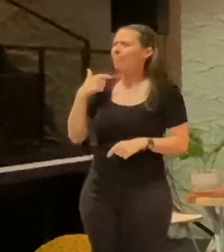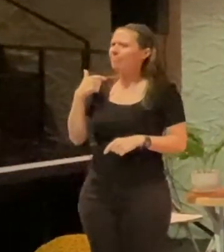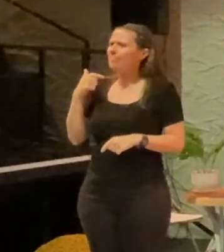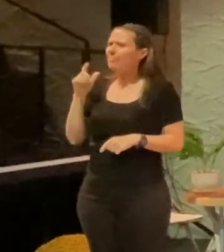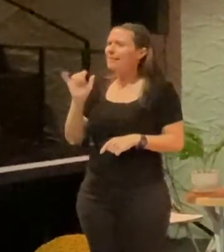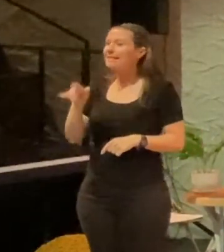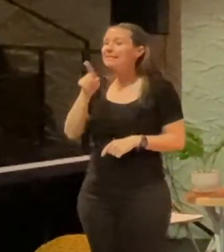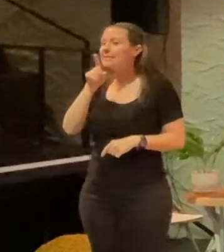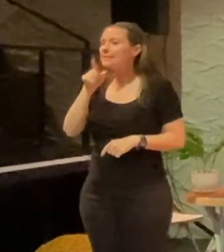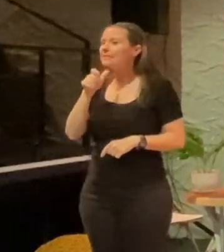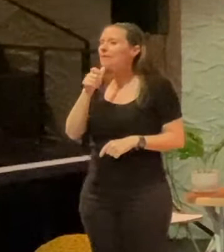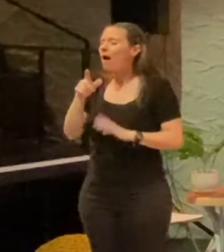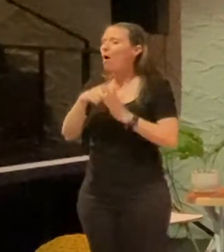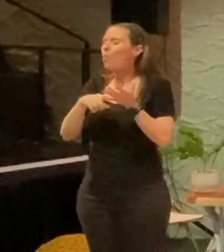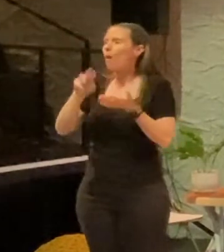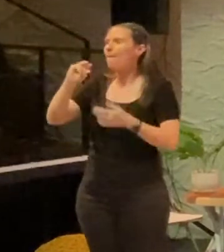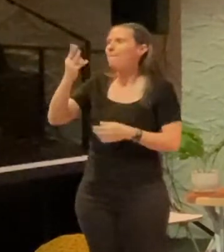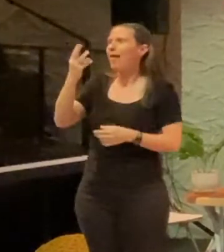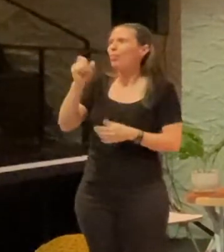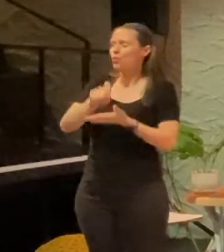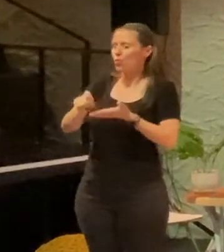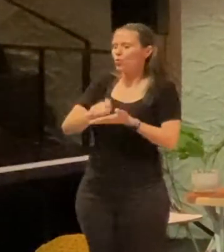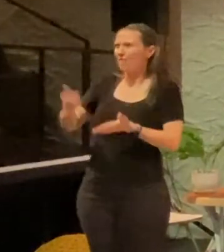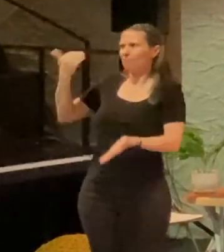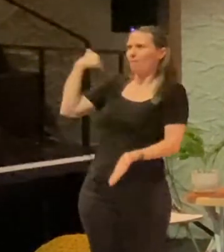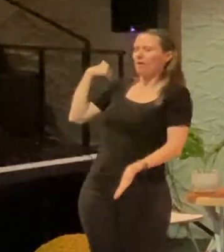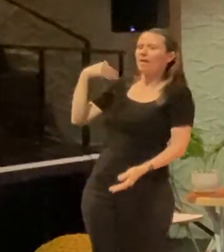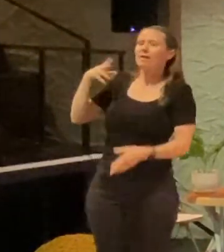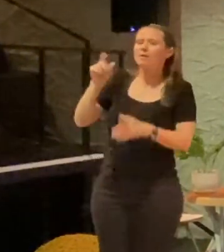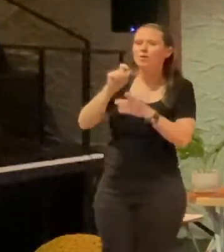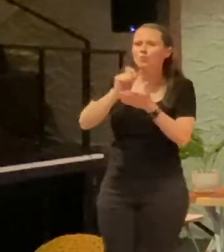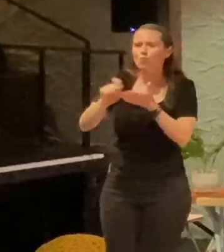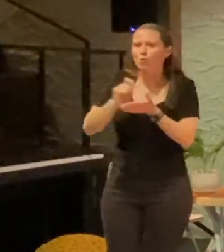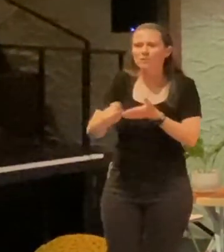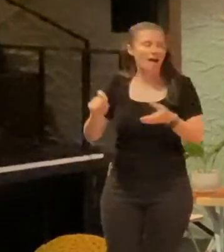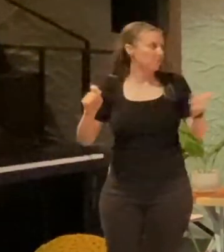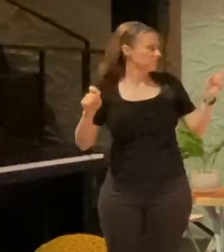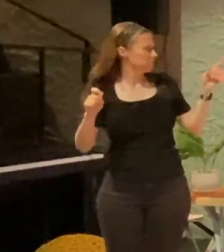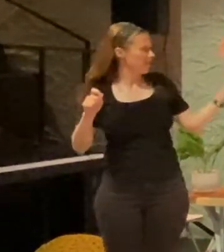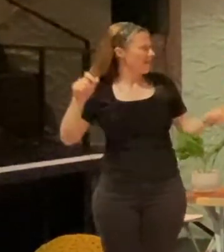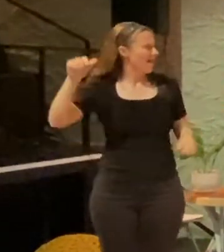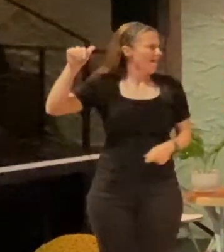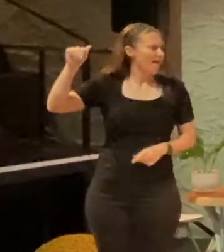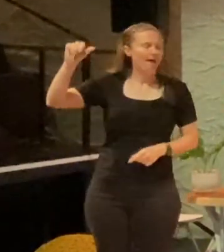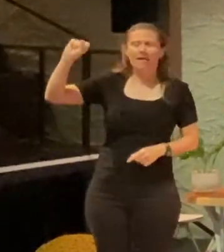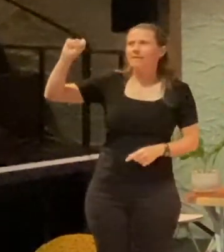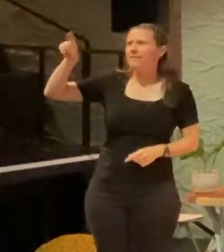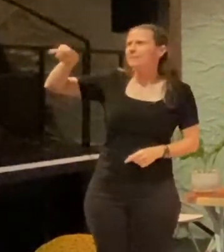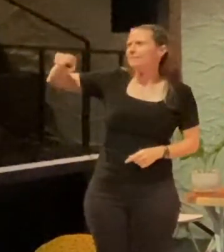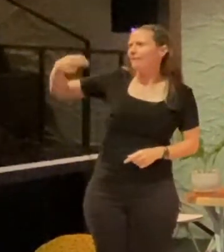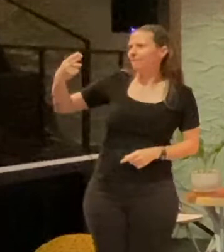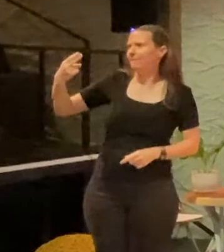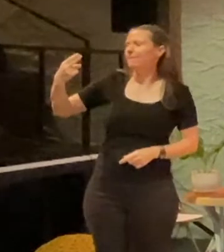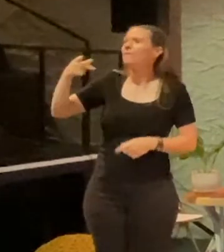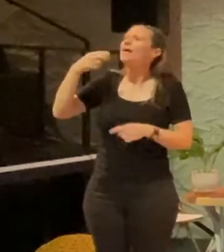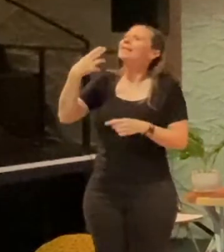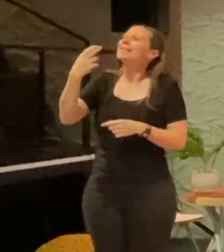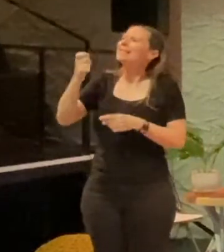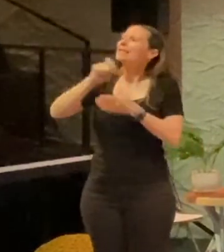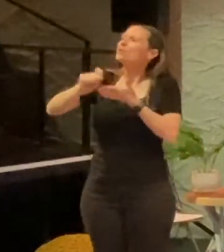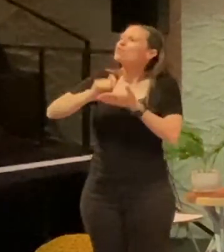it's actually not what Matthew wrote down. He actually wrote down Asaph, who is the guy who wrote all the Psalms, not all the Psalms, many